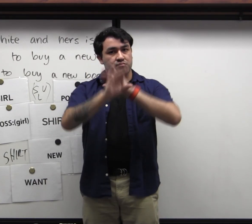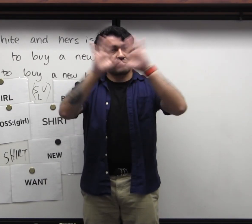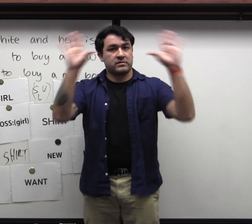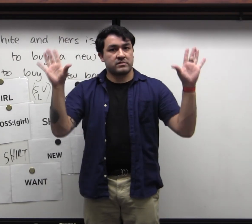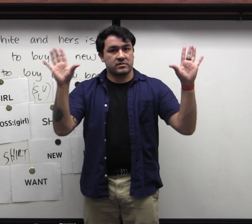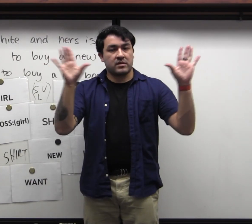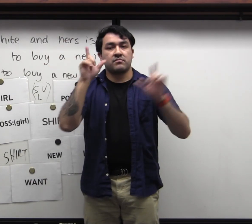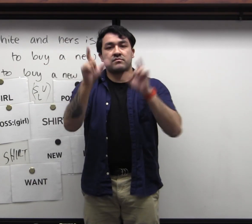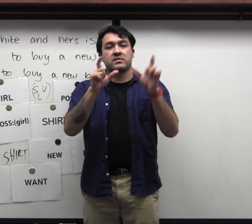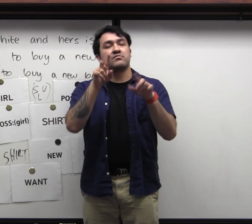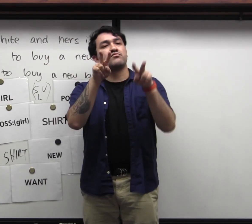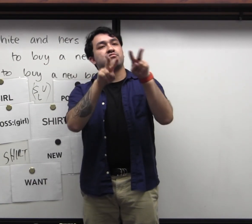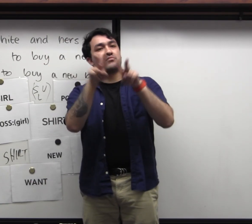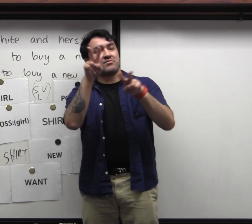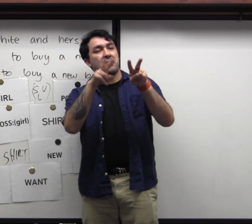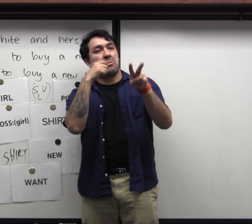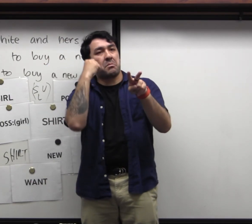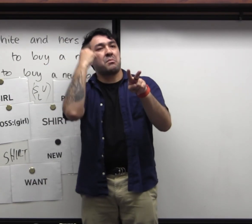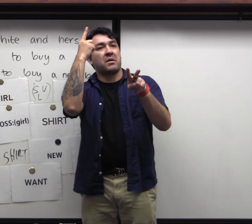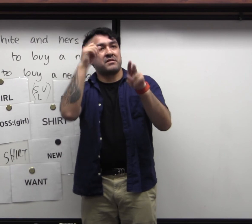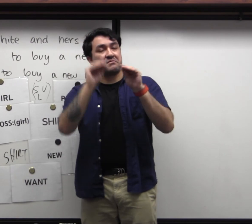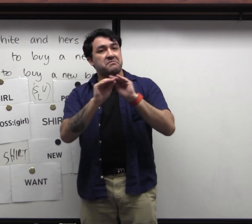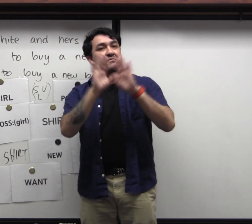And that will really clarify your message to the people